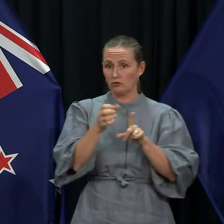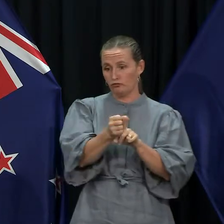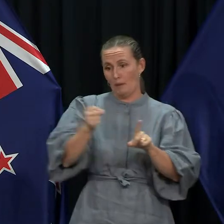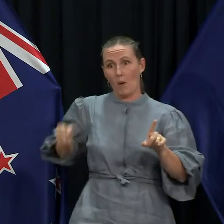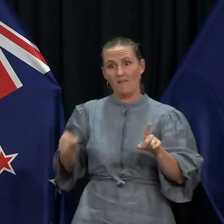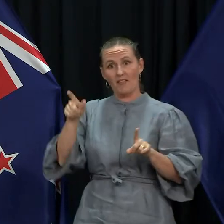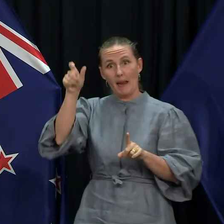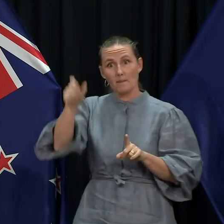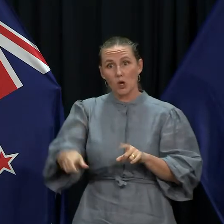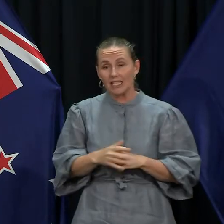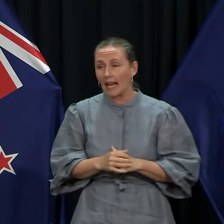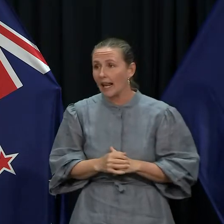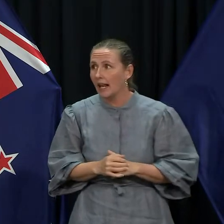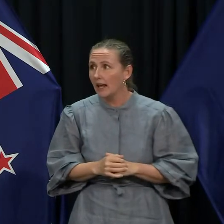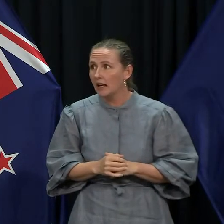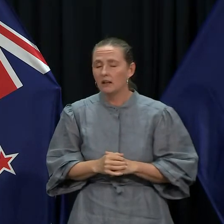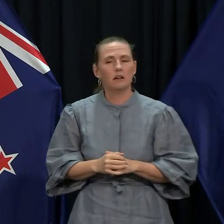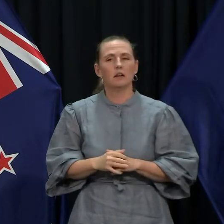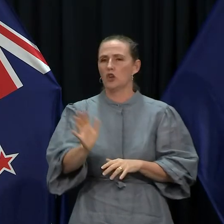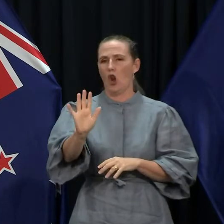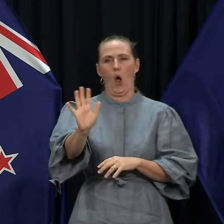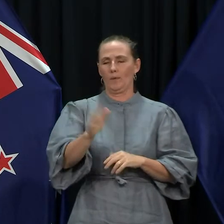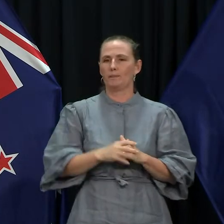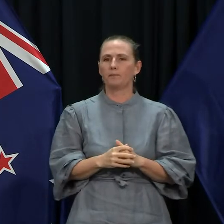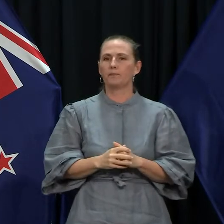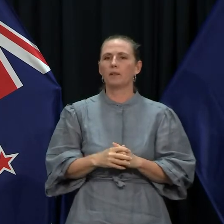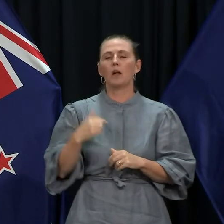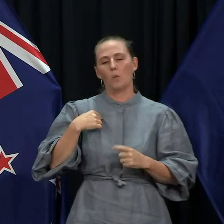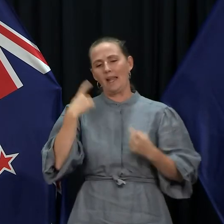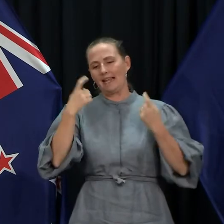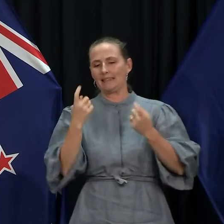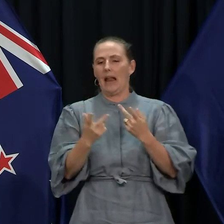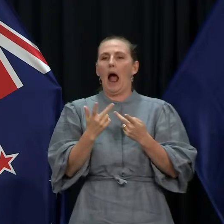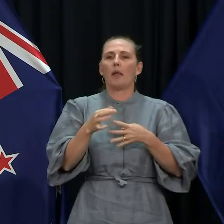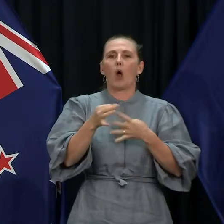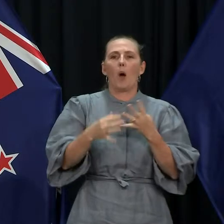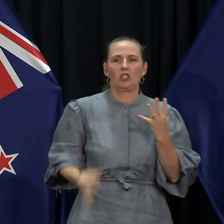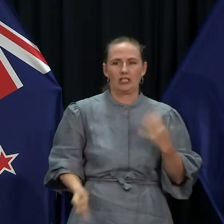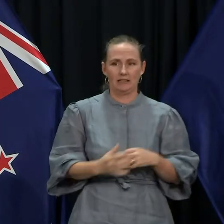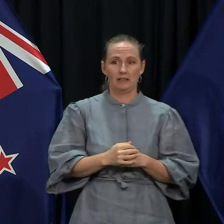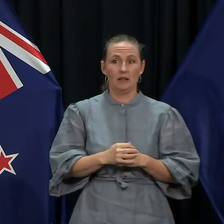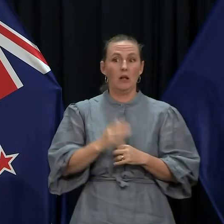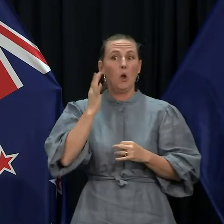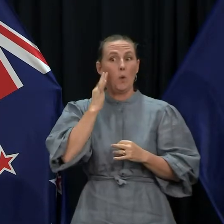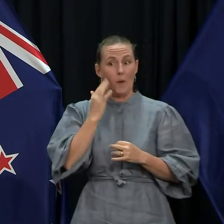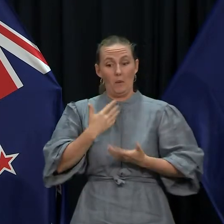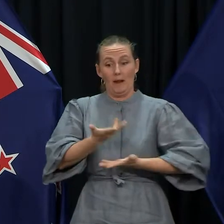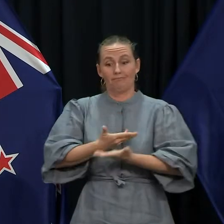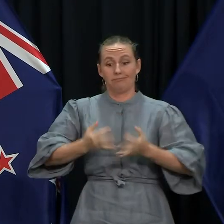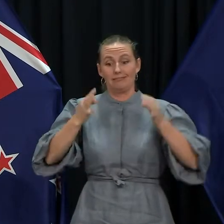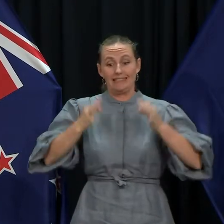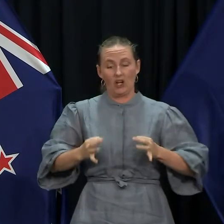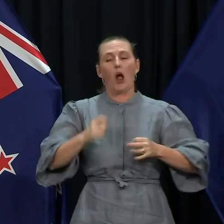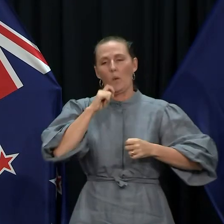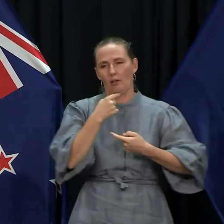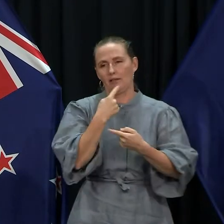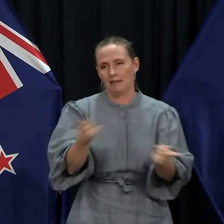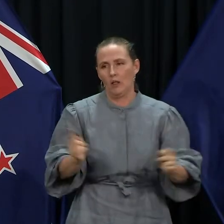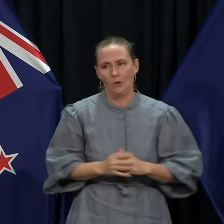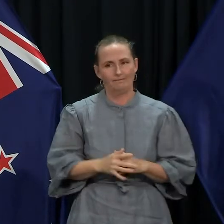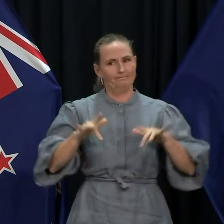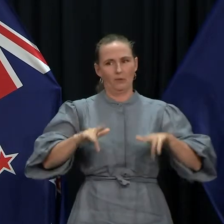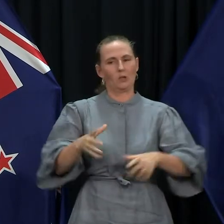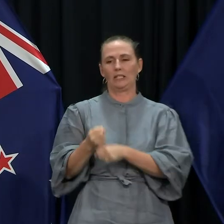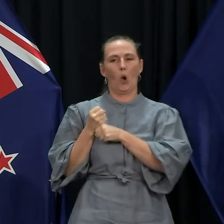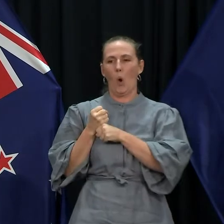more impactful options. And as soon as those have been settled on, we'll happily share. There's been the reason that I'm not